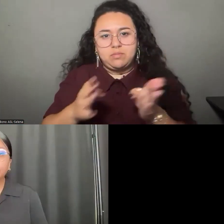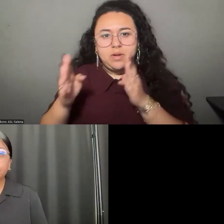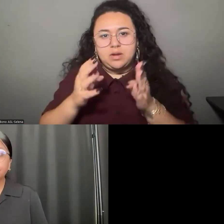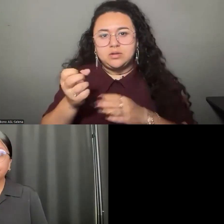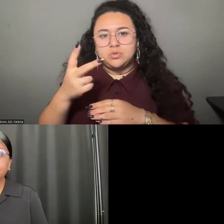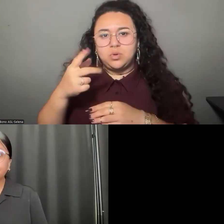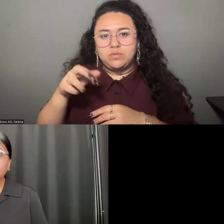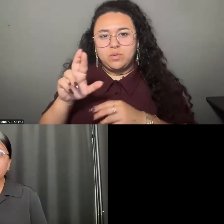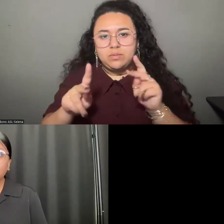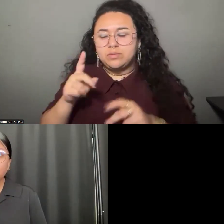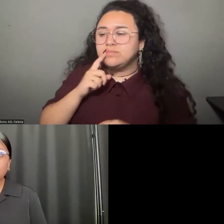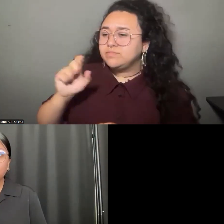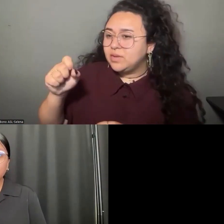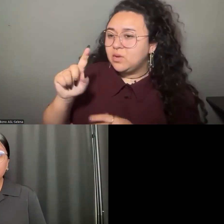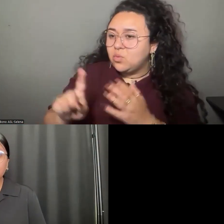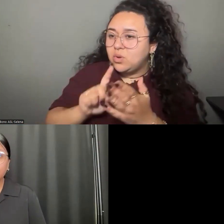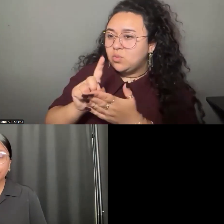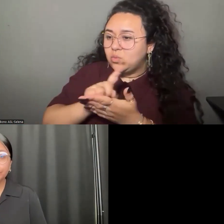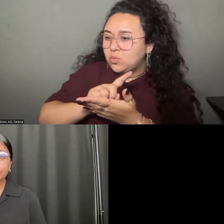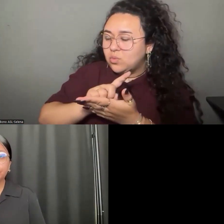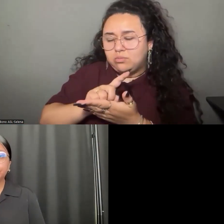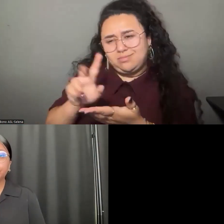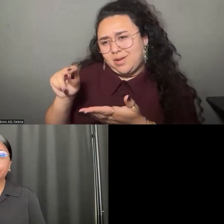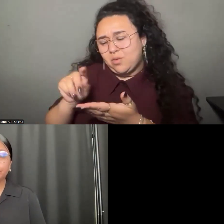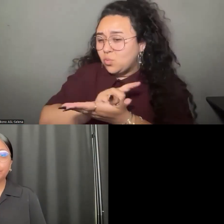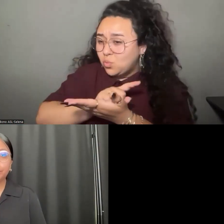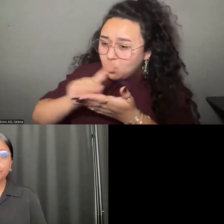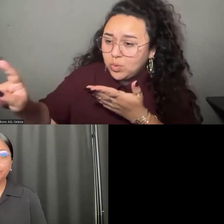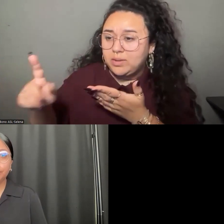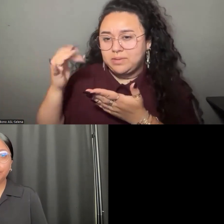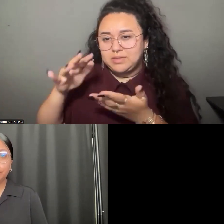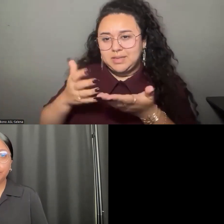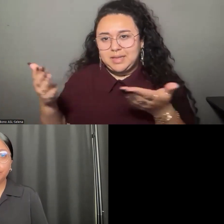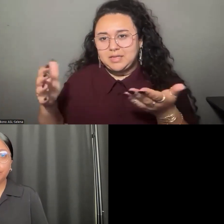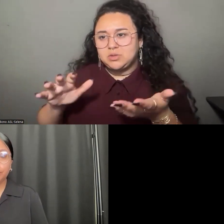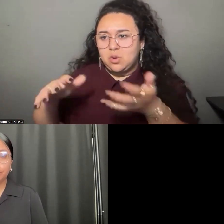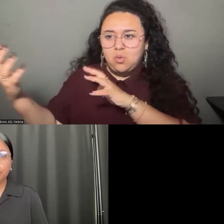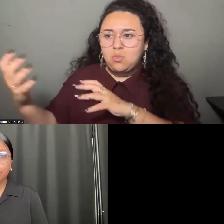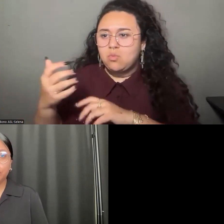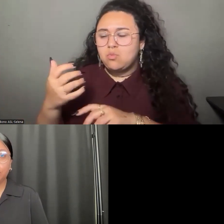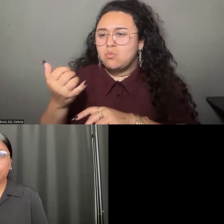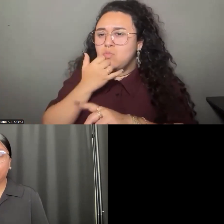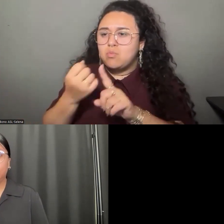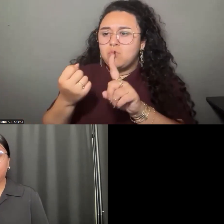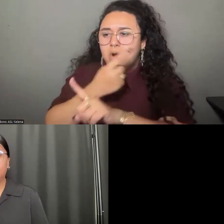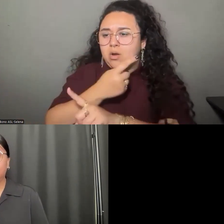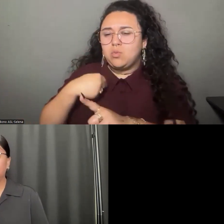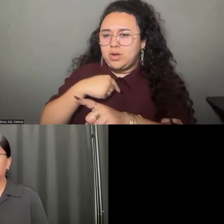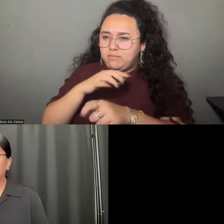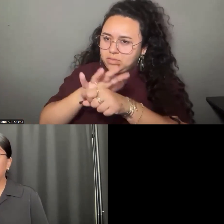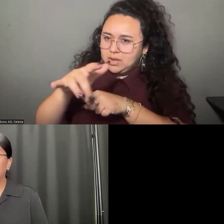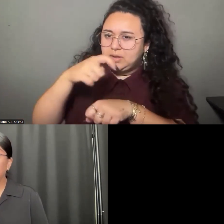wrong. And because we deserve to have this abundance of time to get it right, to get it really right for us